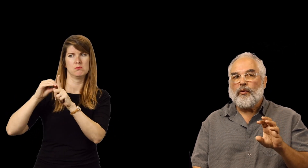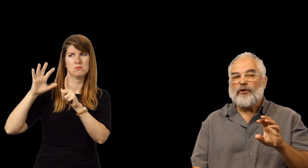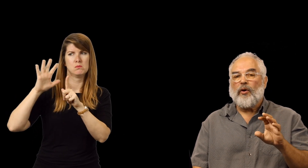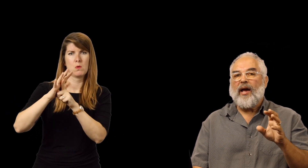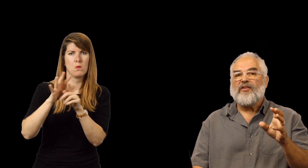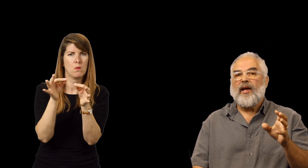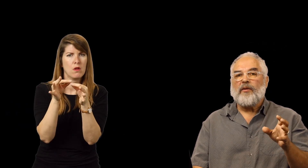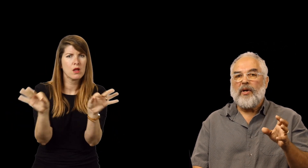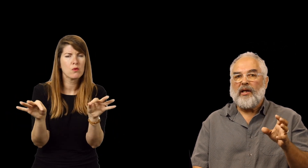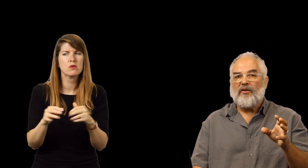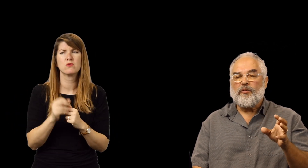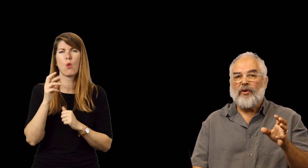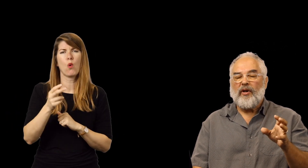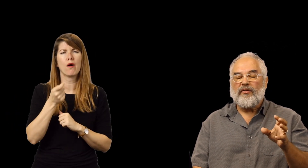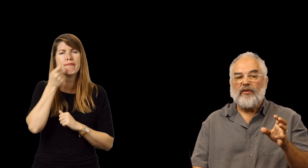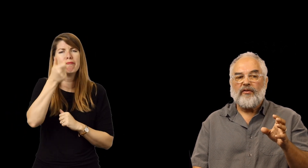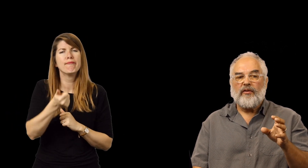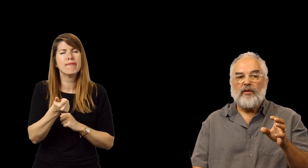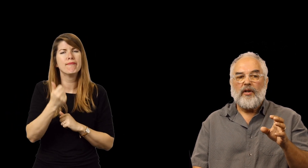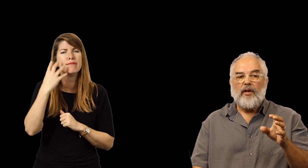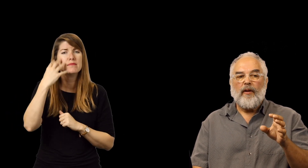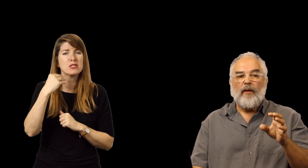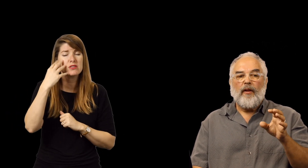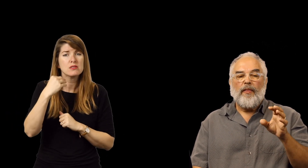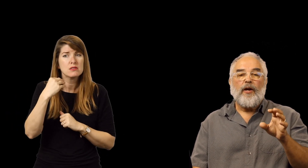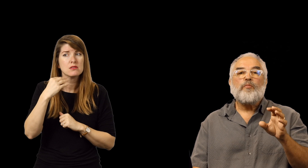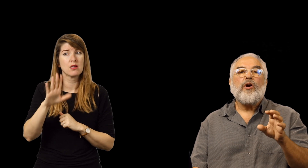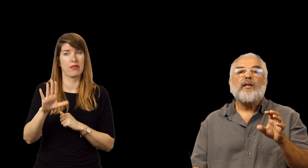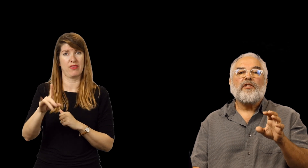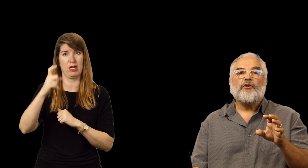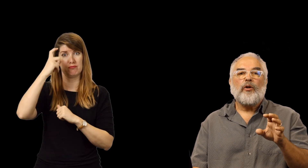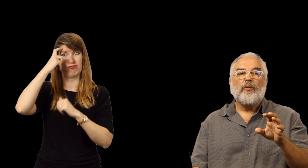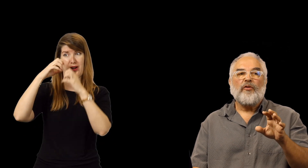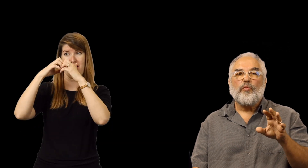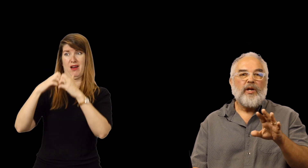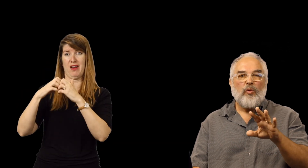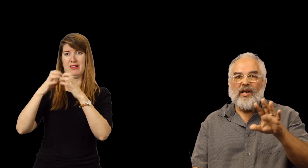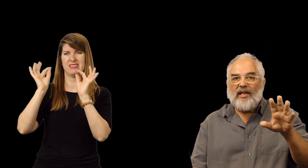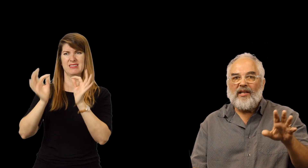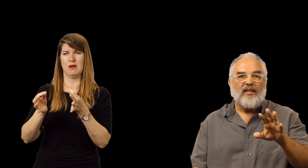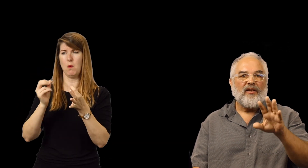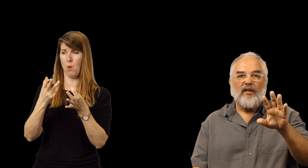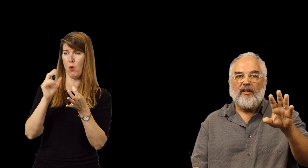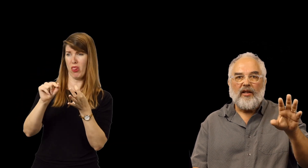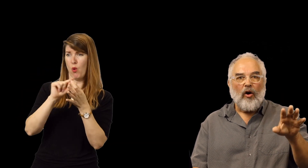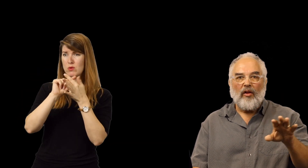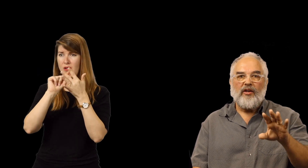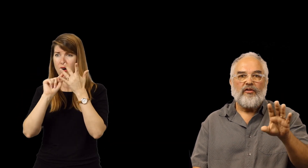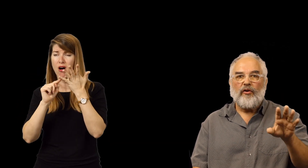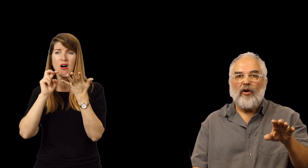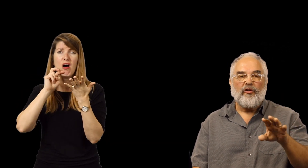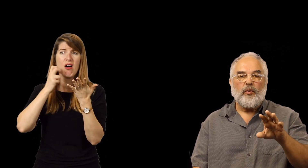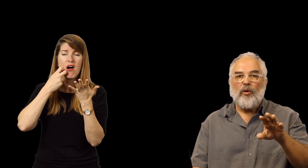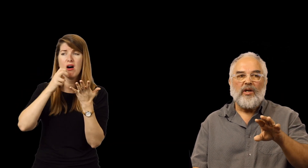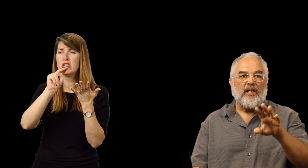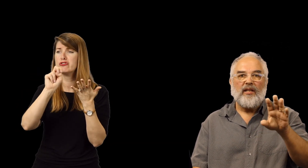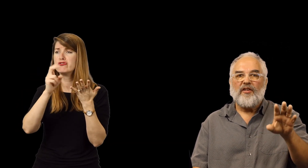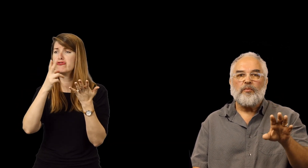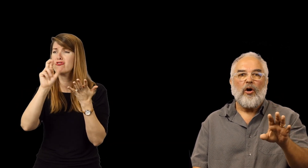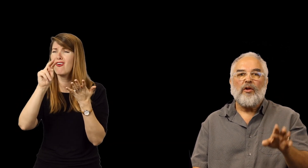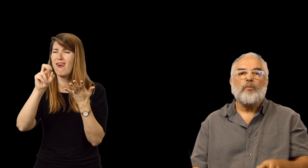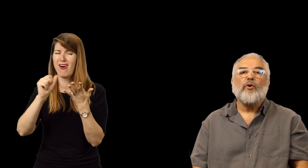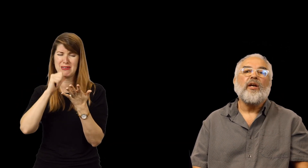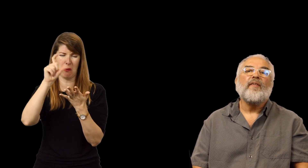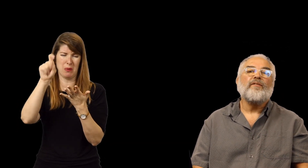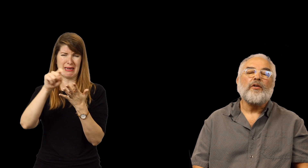to language or hasn't had many experiences, their brain determines we don't need all these neurons. We don't need